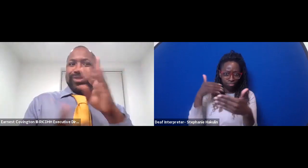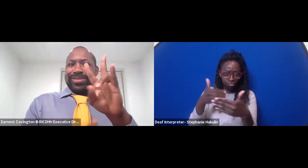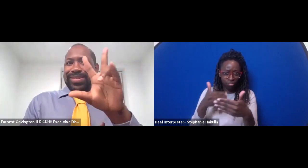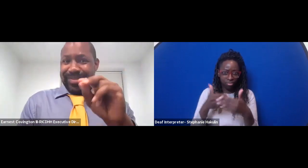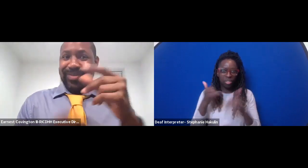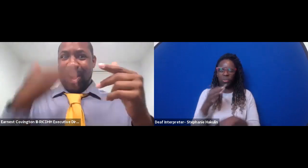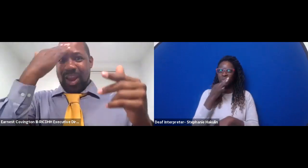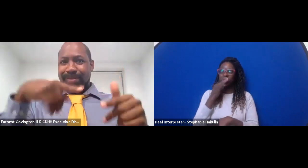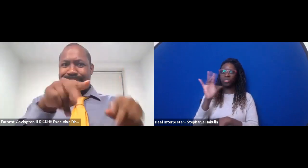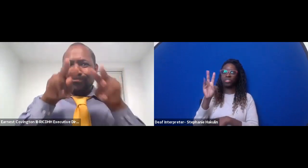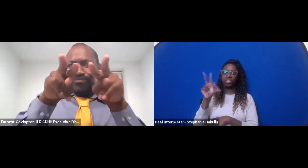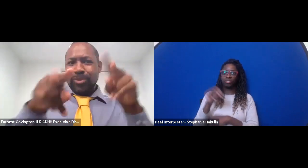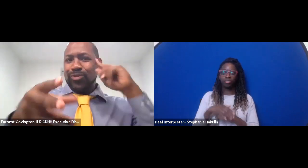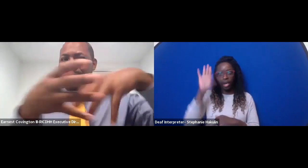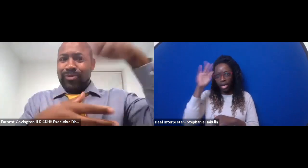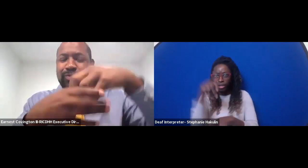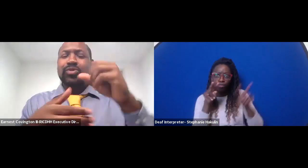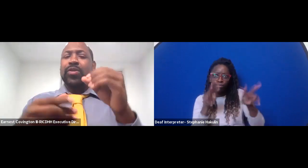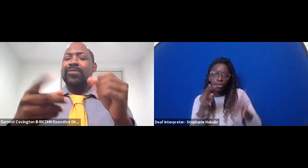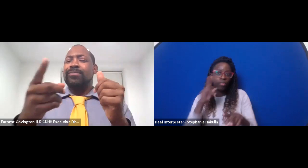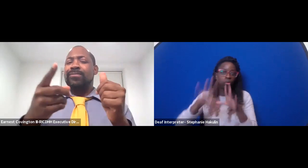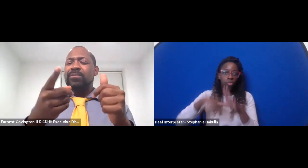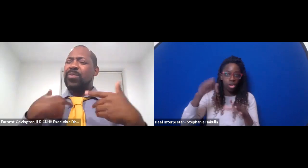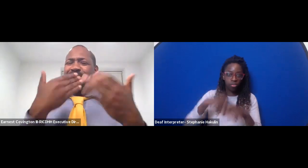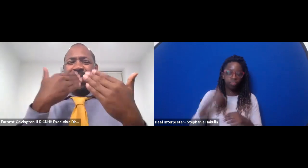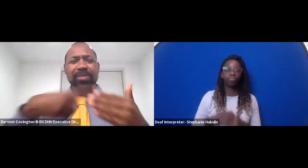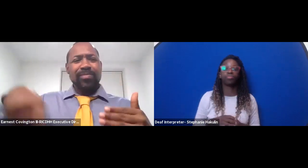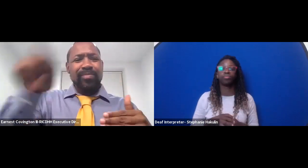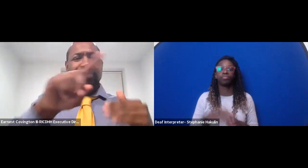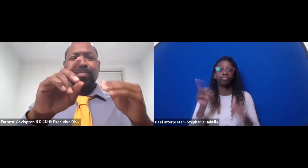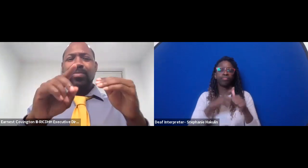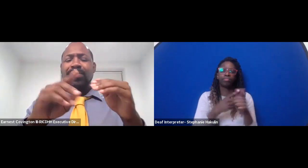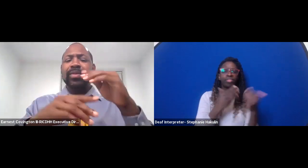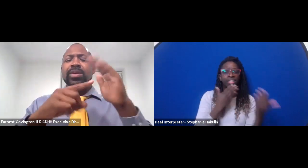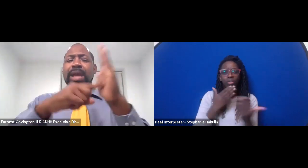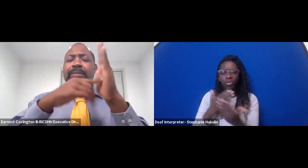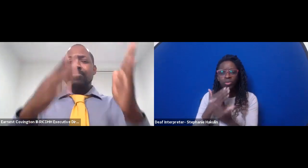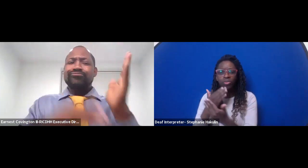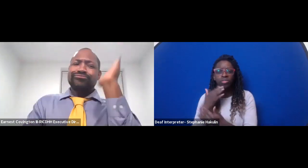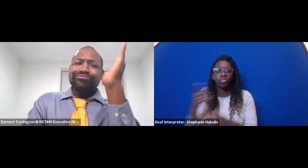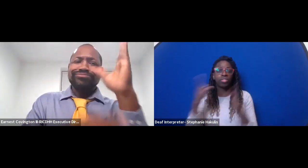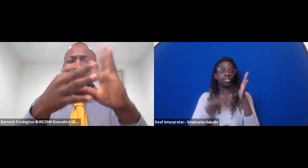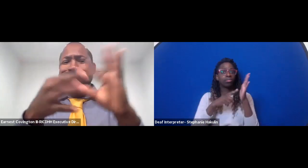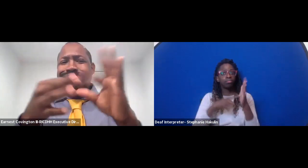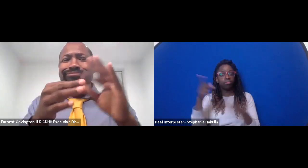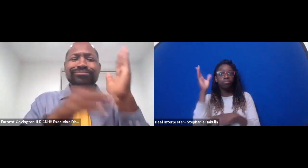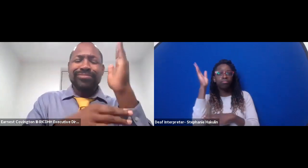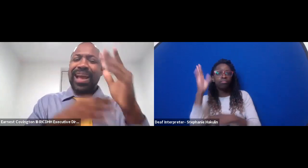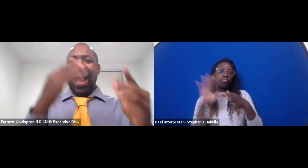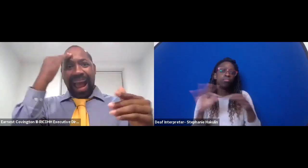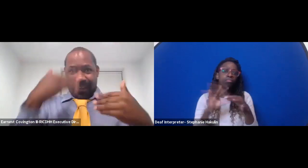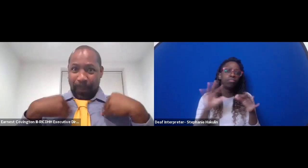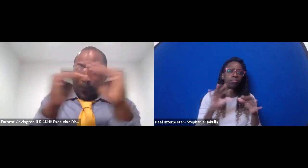And we're getting really, really close to 7:30. I know it's the moment you've been waiting for. It would be the time for our